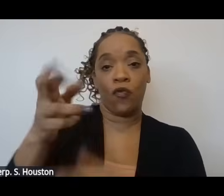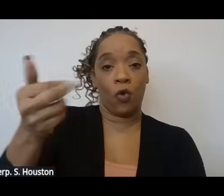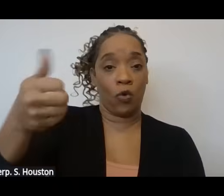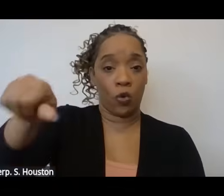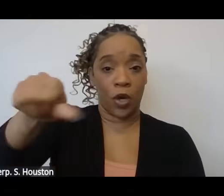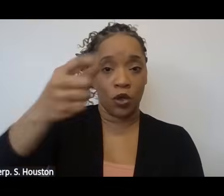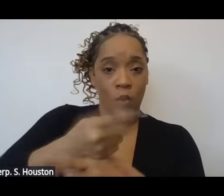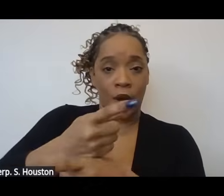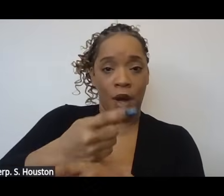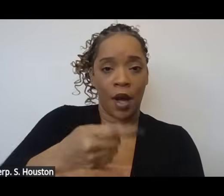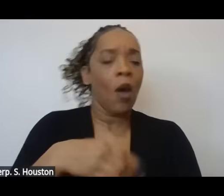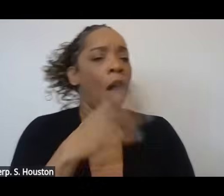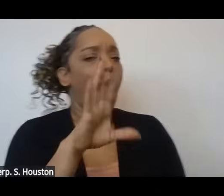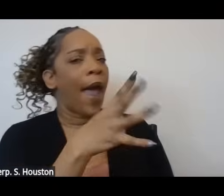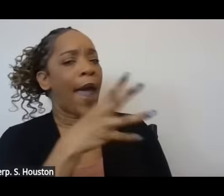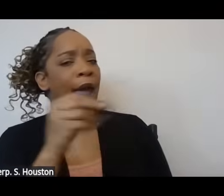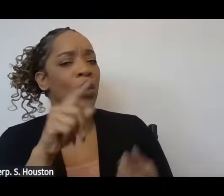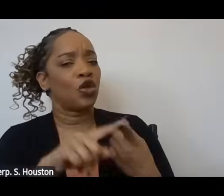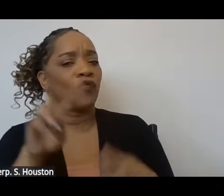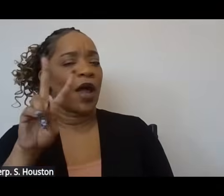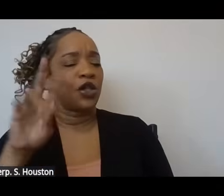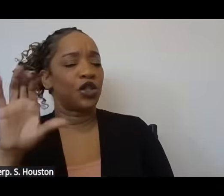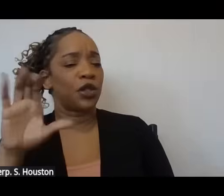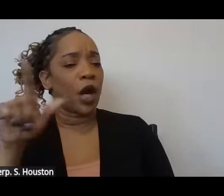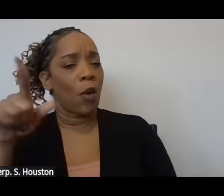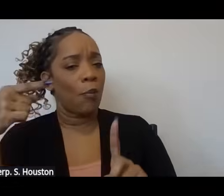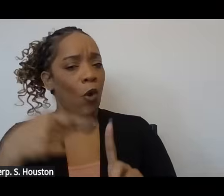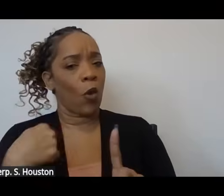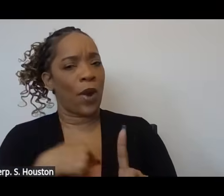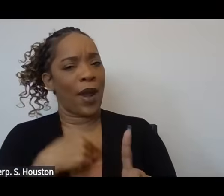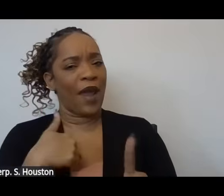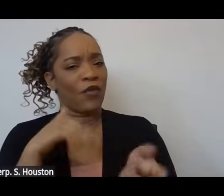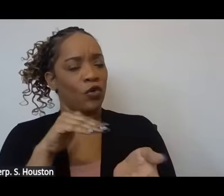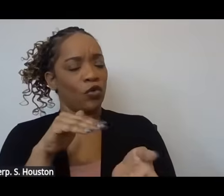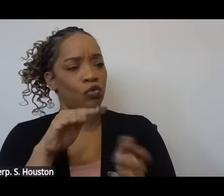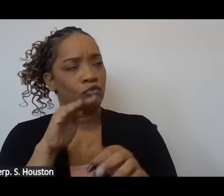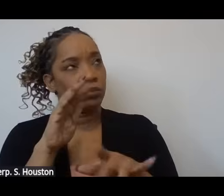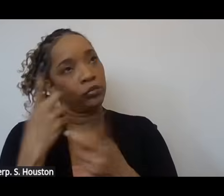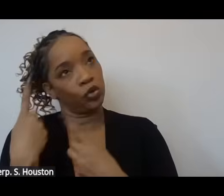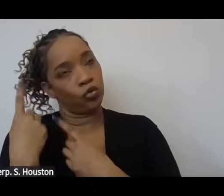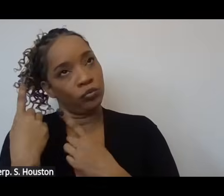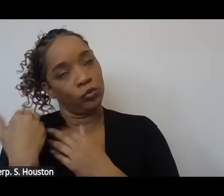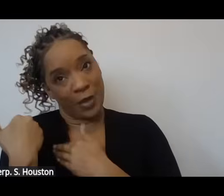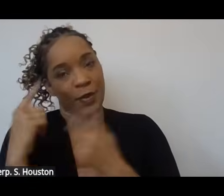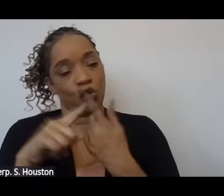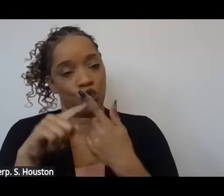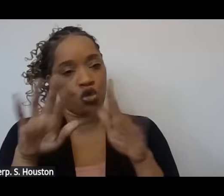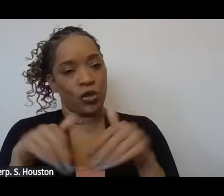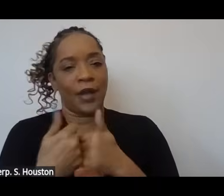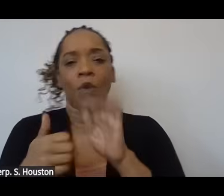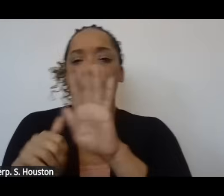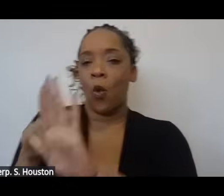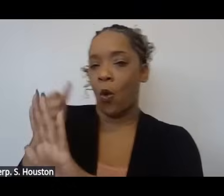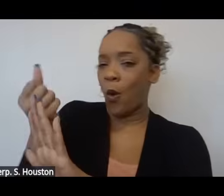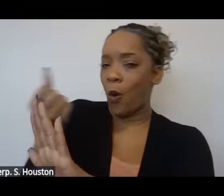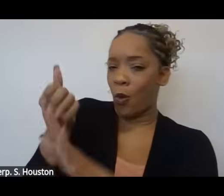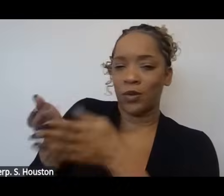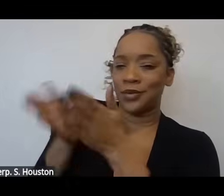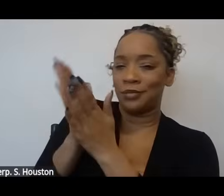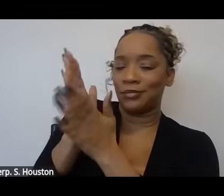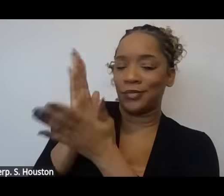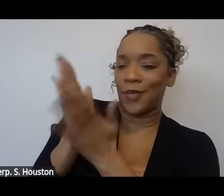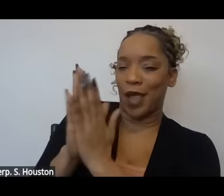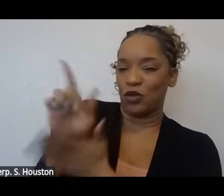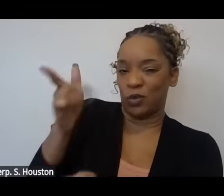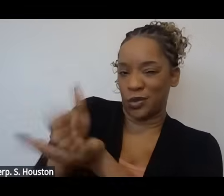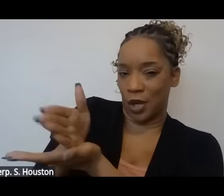Chair Gerwitz's point, you have the duty to investigate when a challenge Well, wait a is second. before you. But that's where I want you to stop for 1 second. Hold on, Okay. one minute though, because I'm trying to